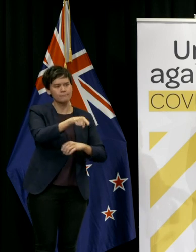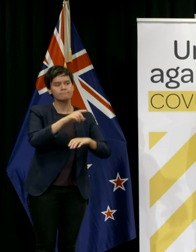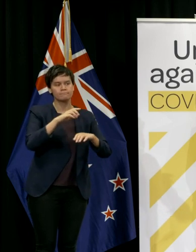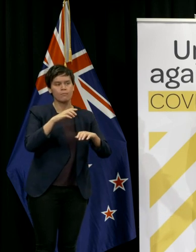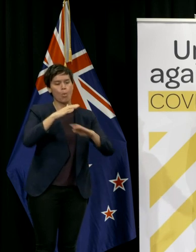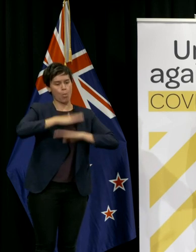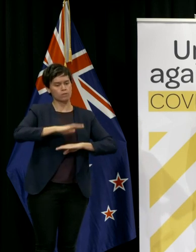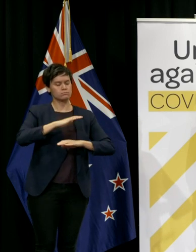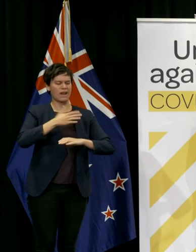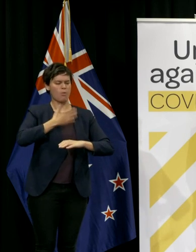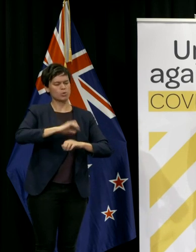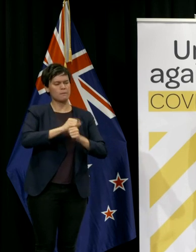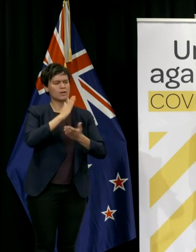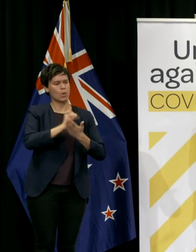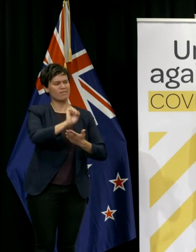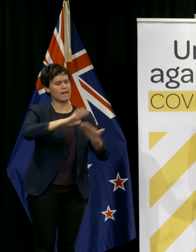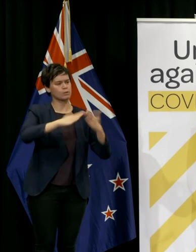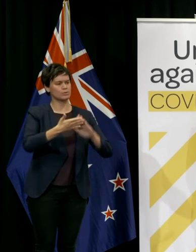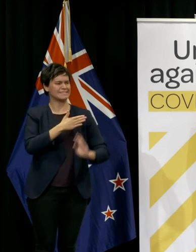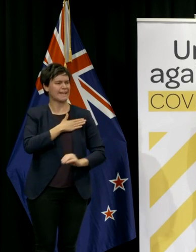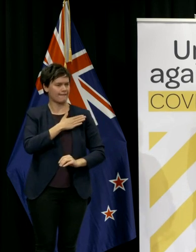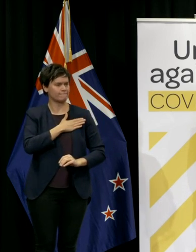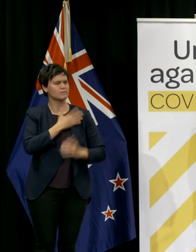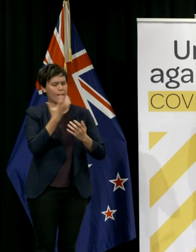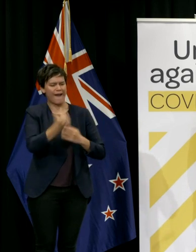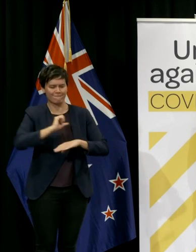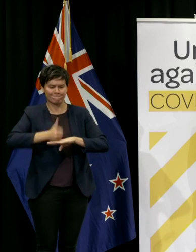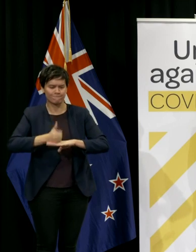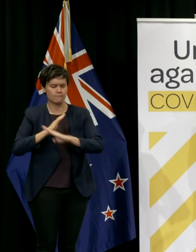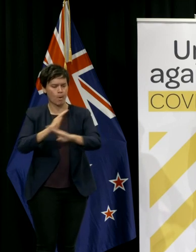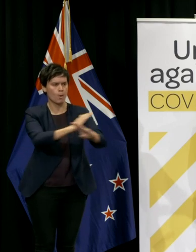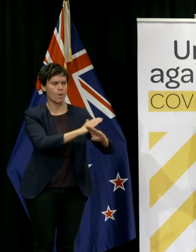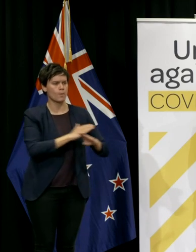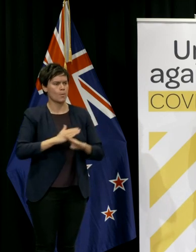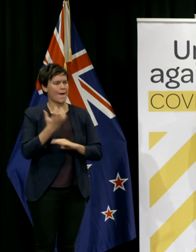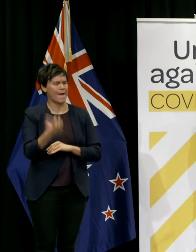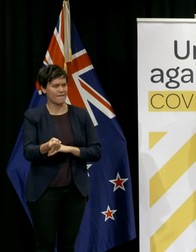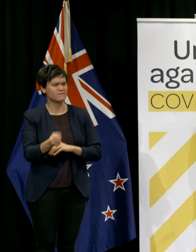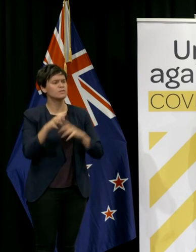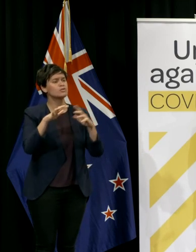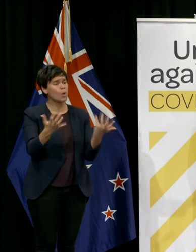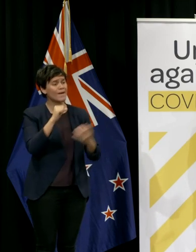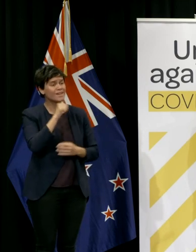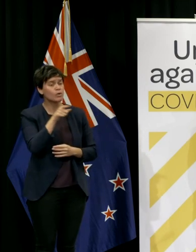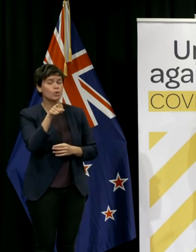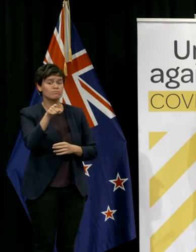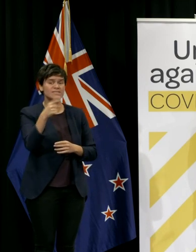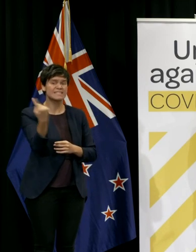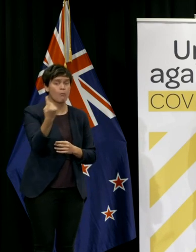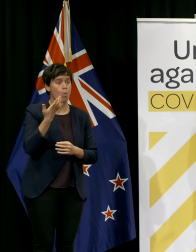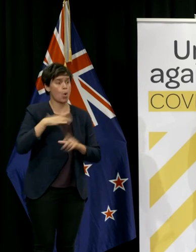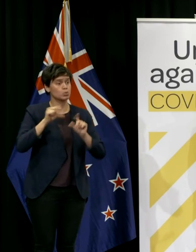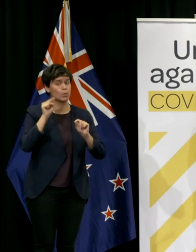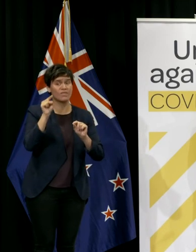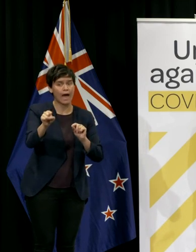that might look like. So we're in discussions with a lot of local communities. Get some advice from us about how to do that. Stay